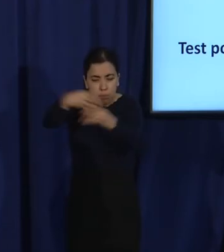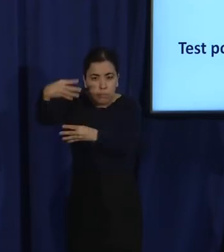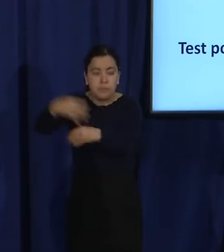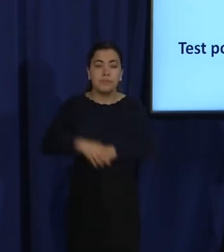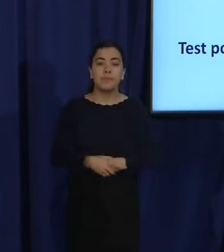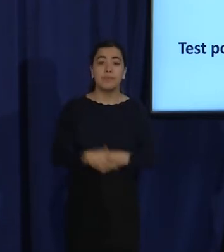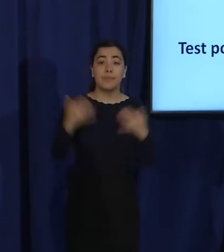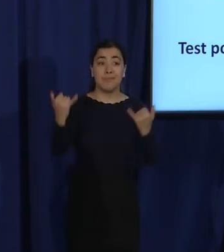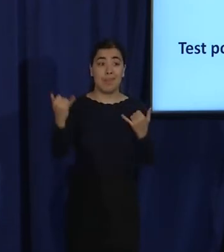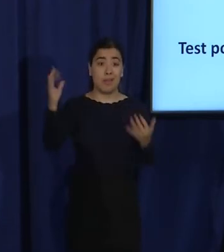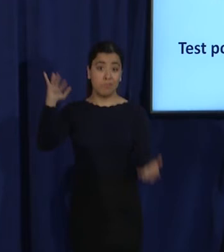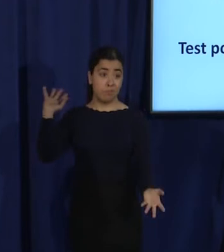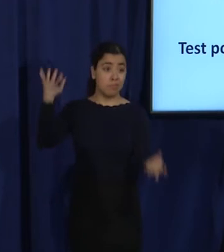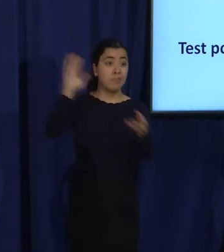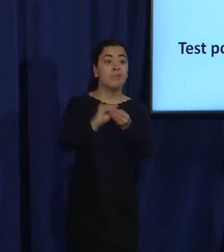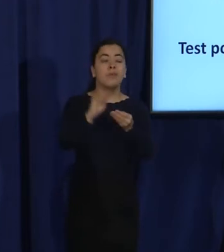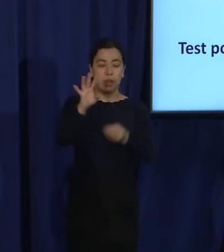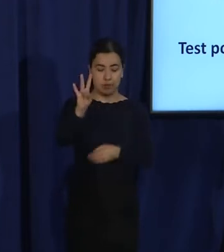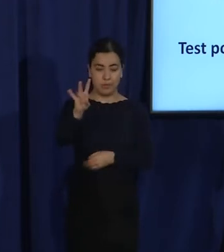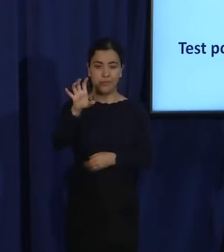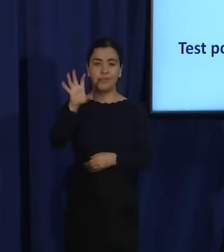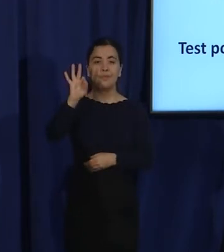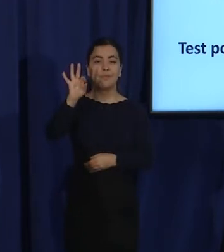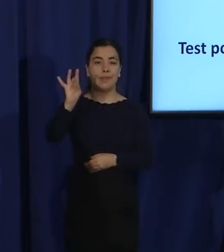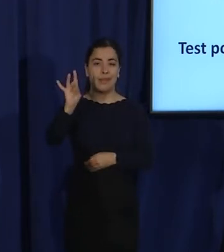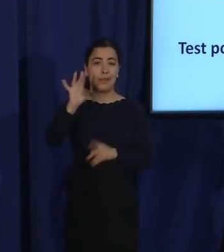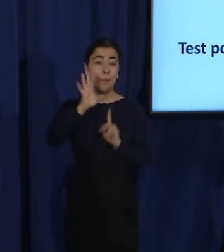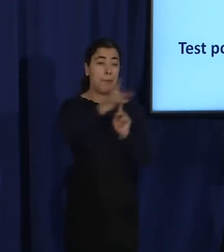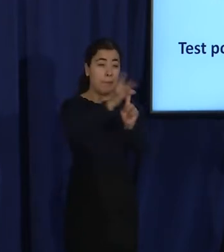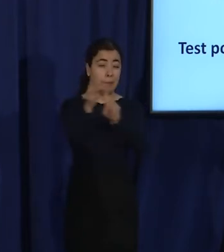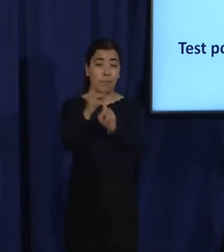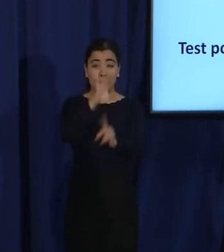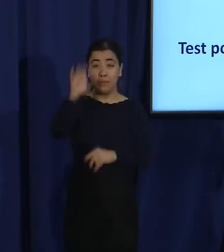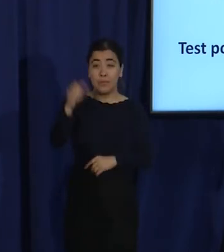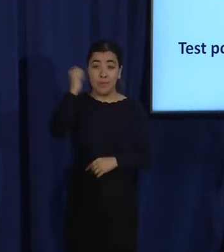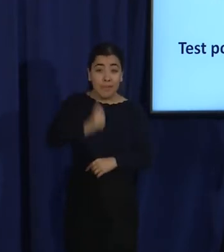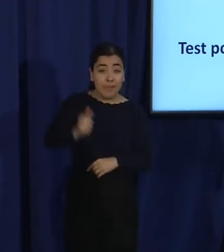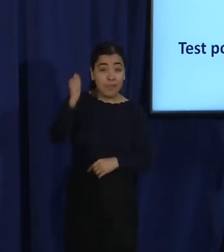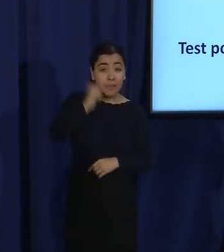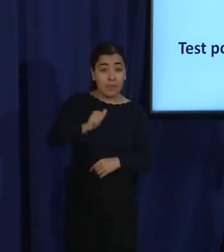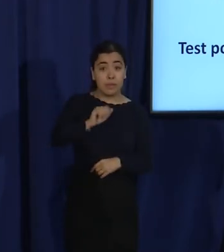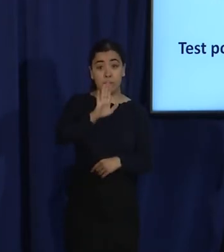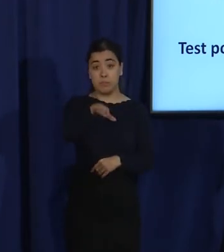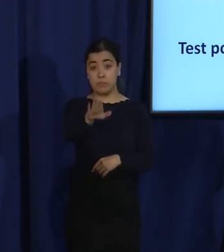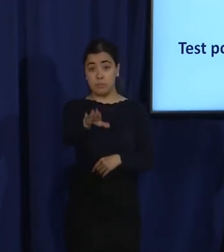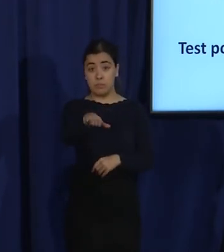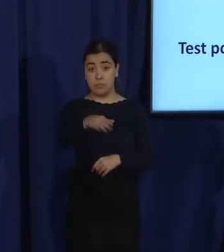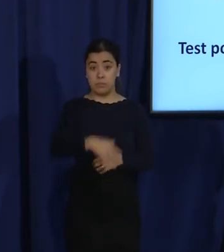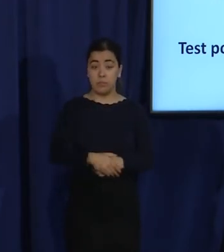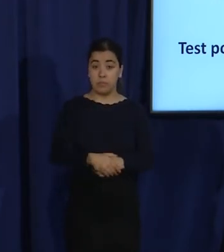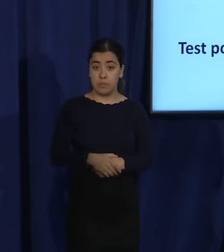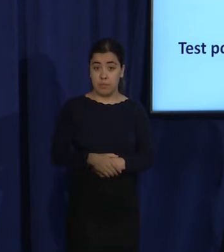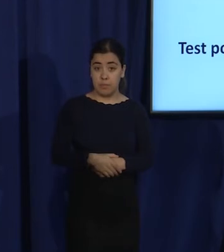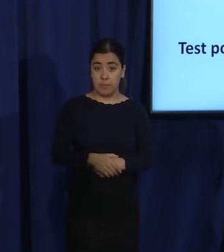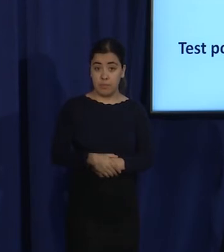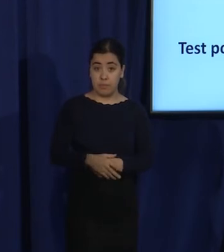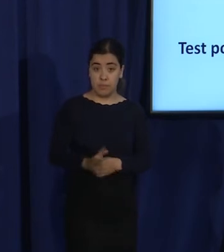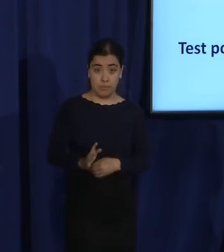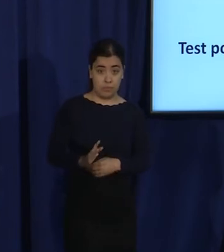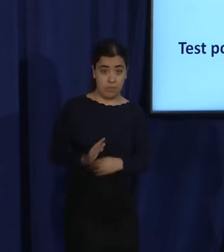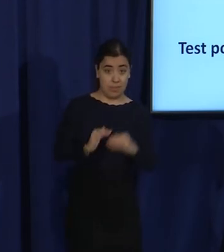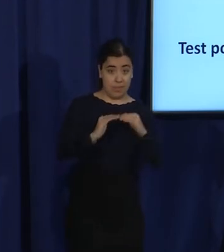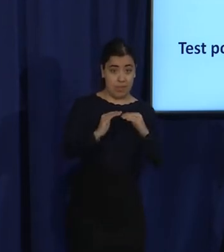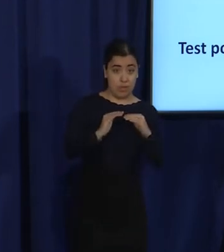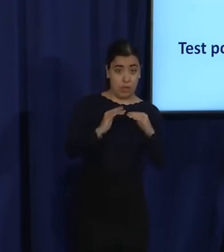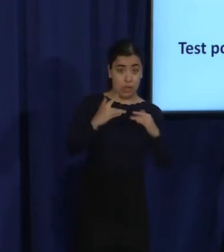798 cases just in Chicago every day. I'll remind you, 400 was our level